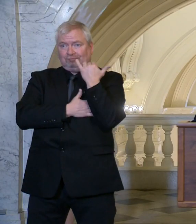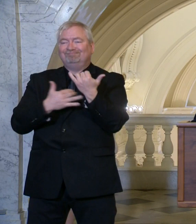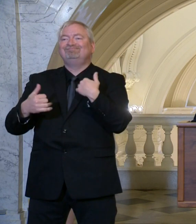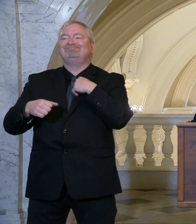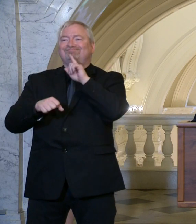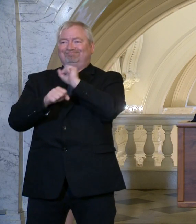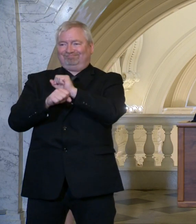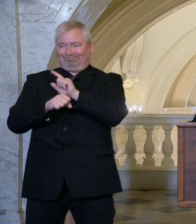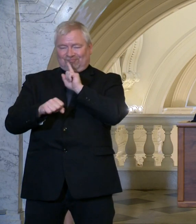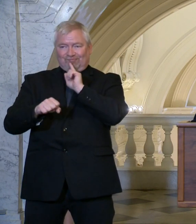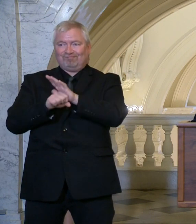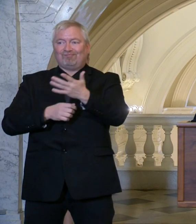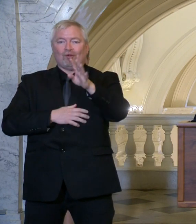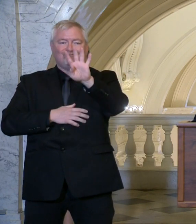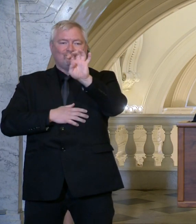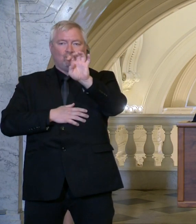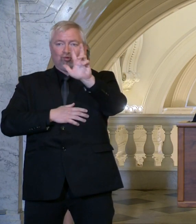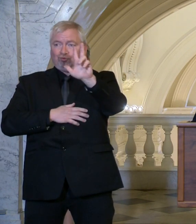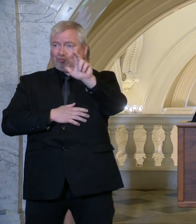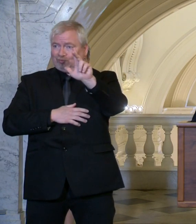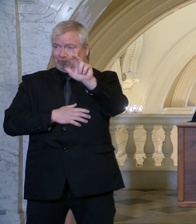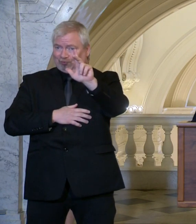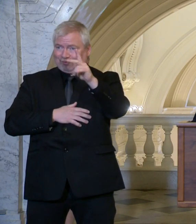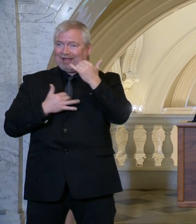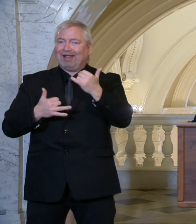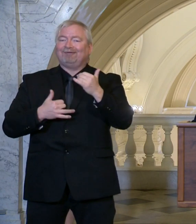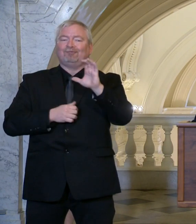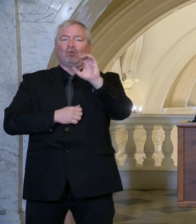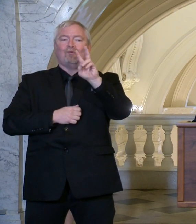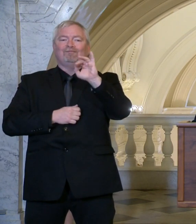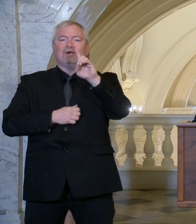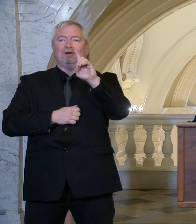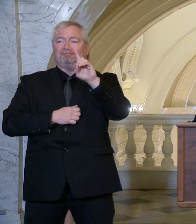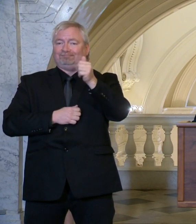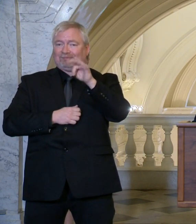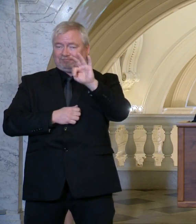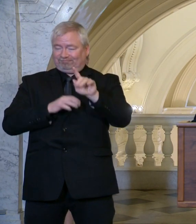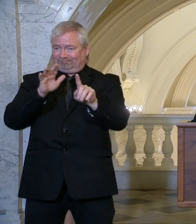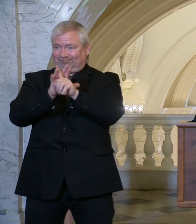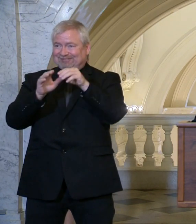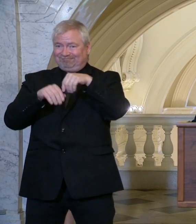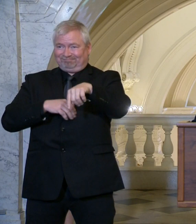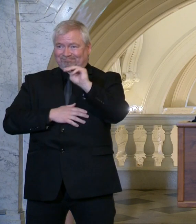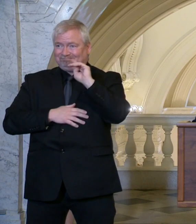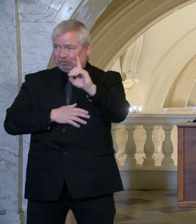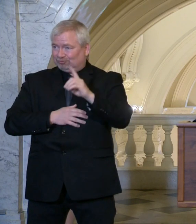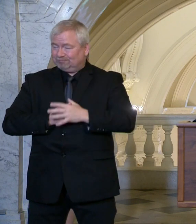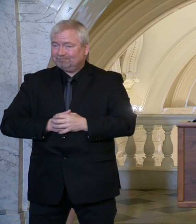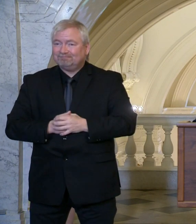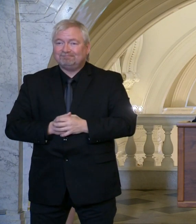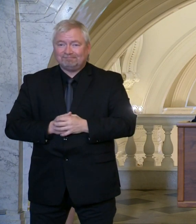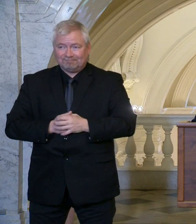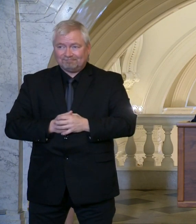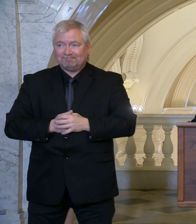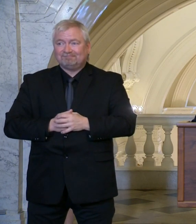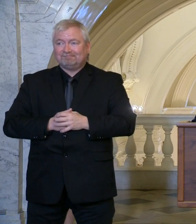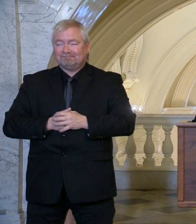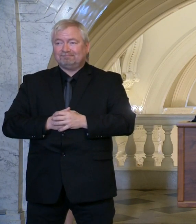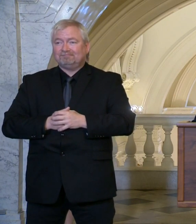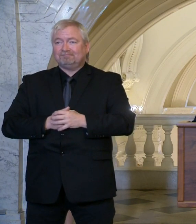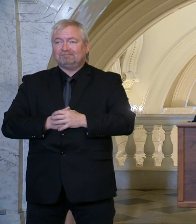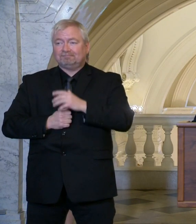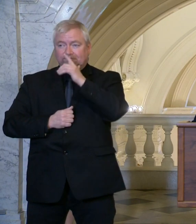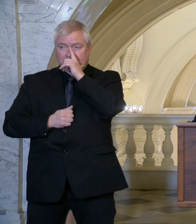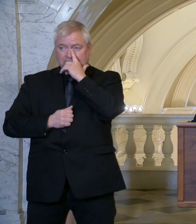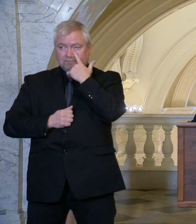423 confirmed cases of COVID-19, an additional 74 cases in the